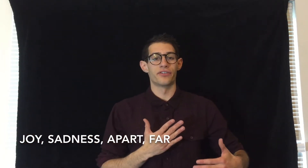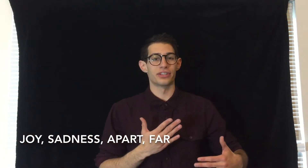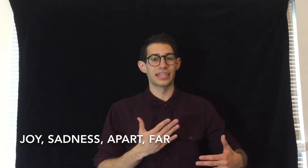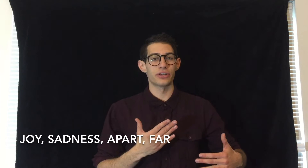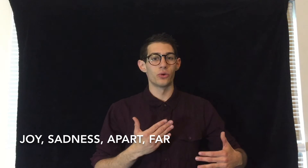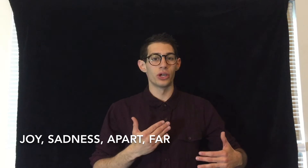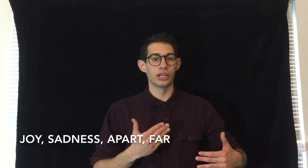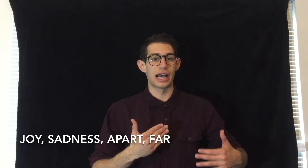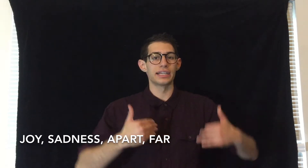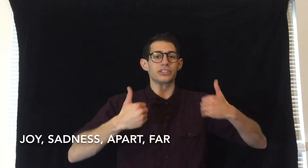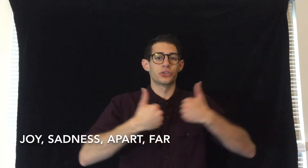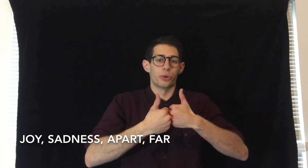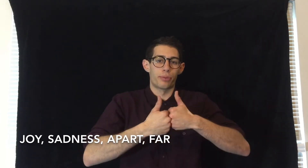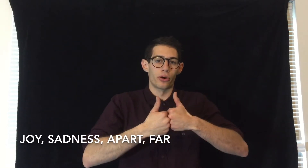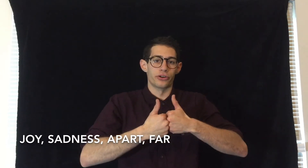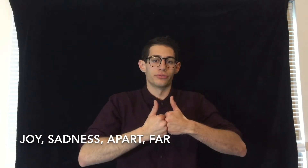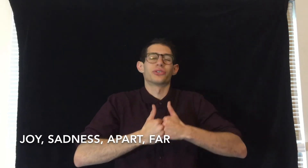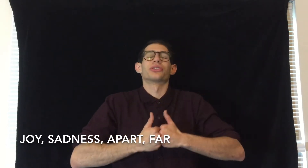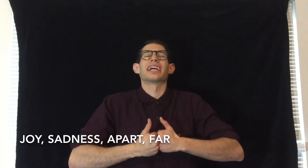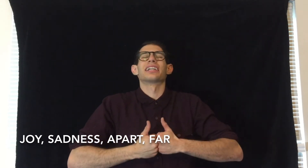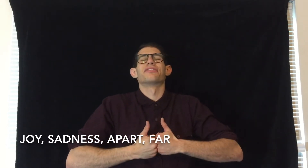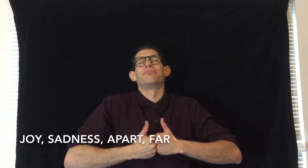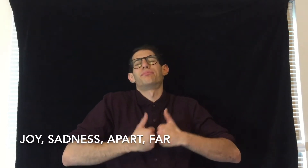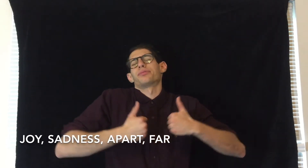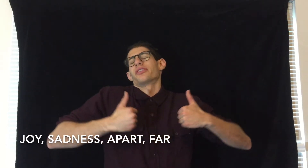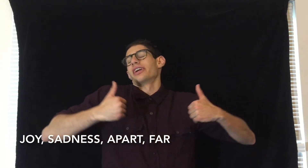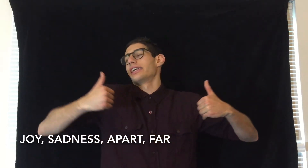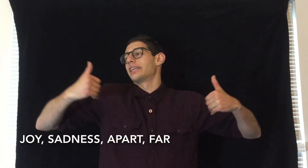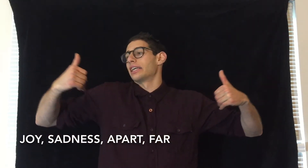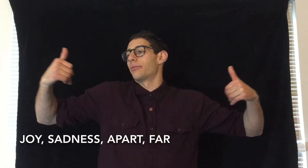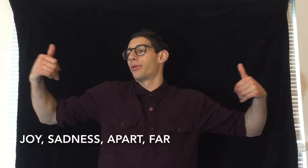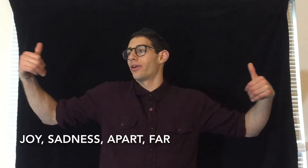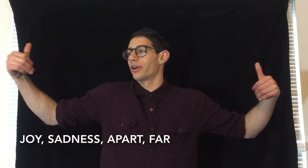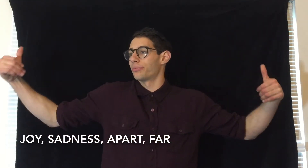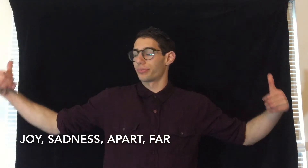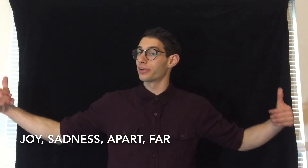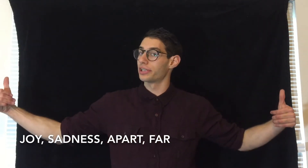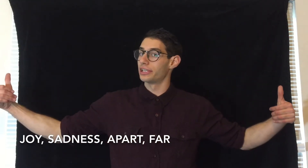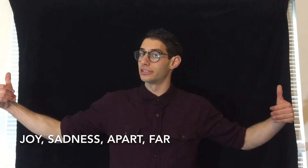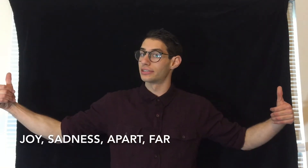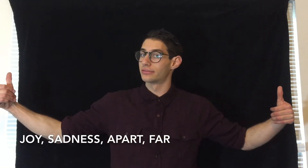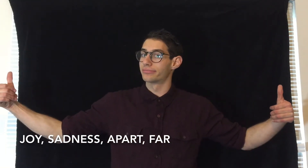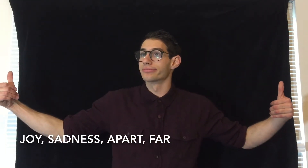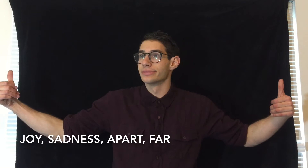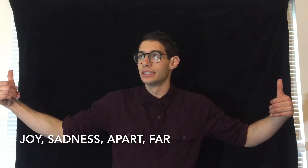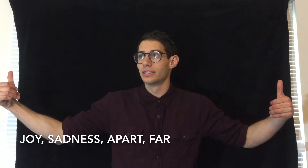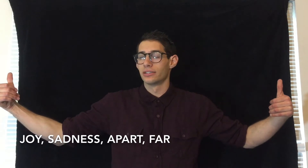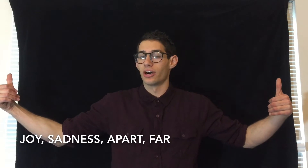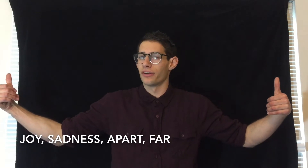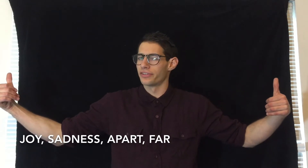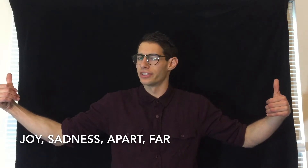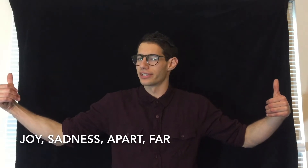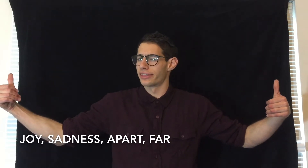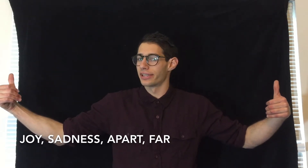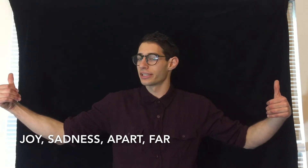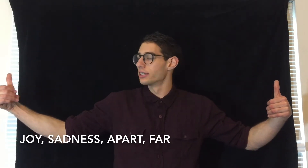the second one, I just do apart. So you're kind of breaking apart, pretty obvious, I think.